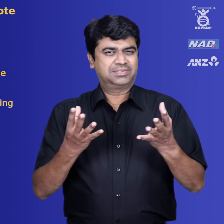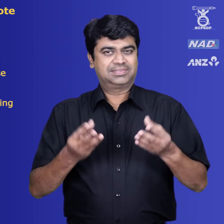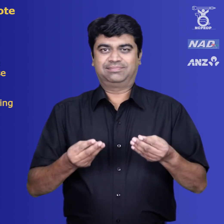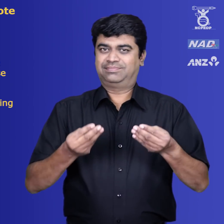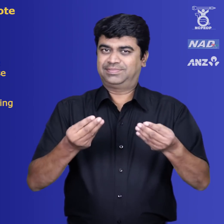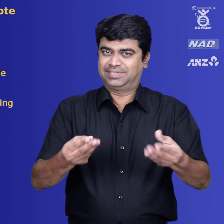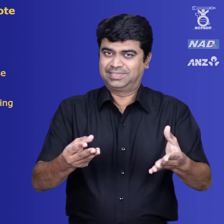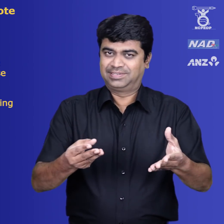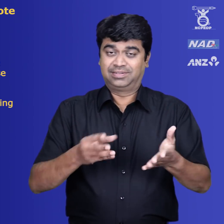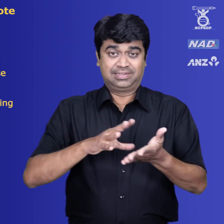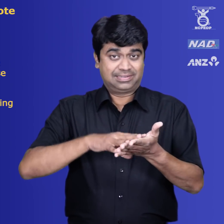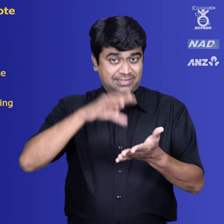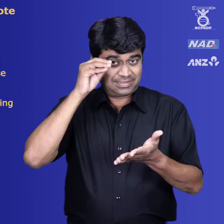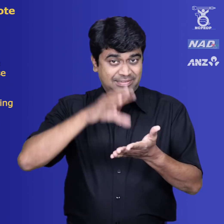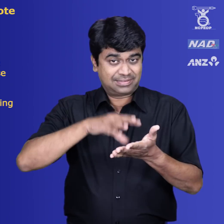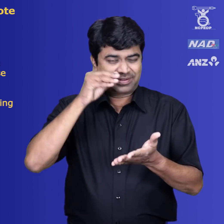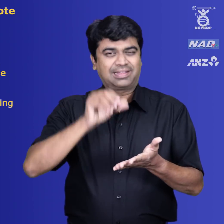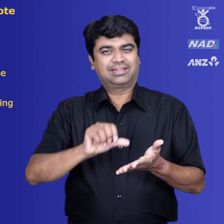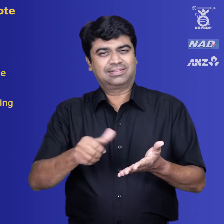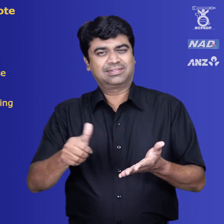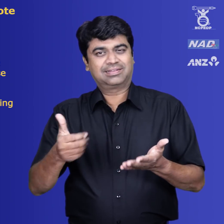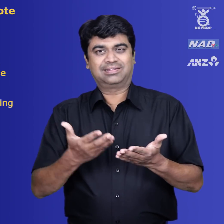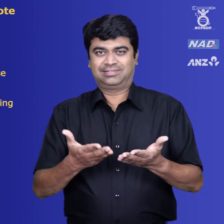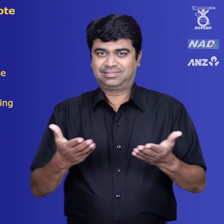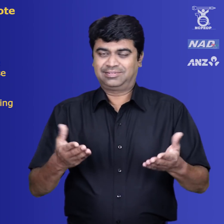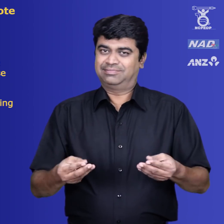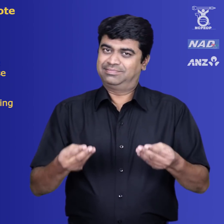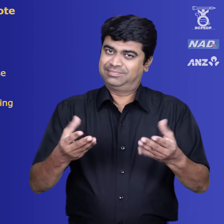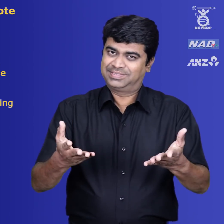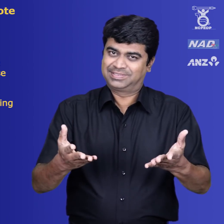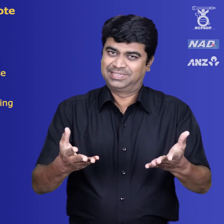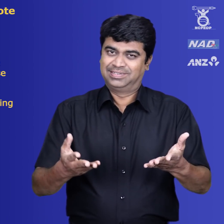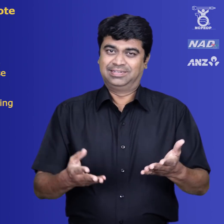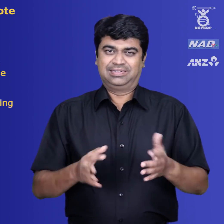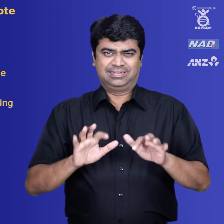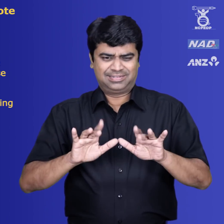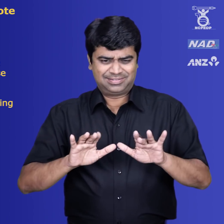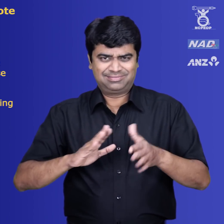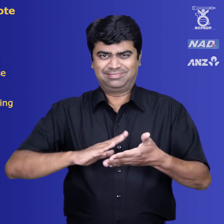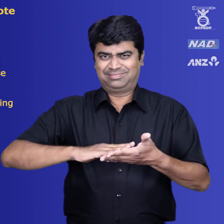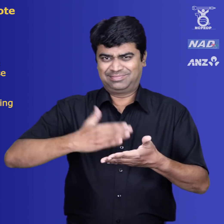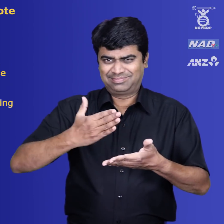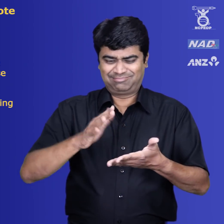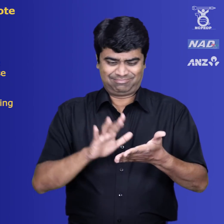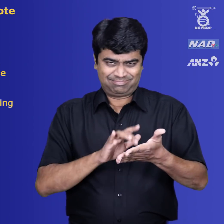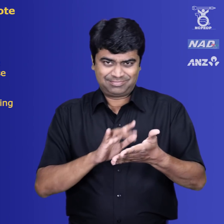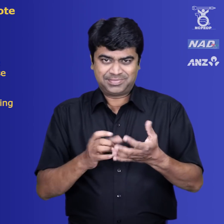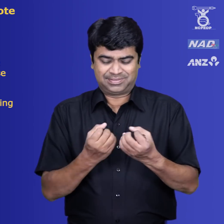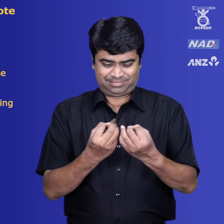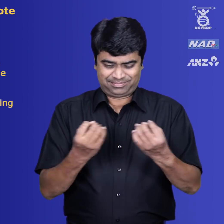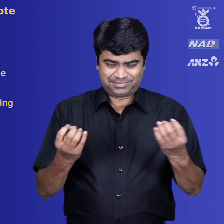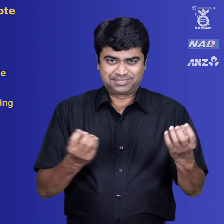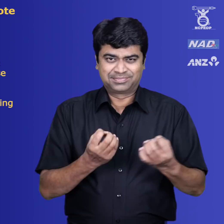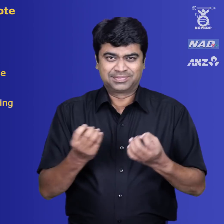To provide books, other learning materials, and appropriate assistive devices to